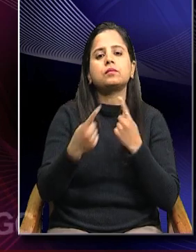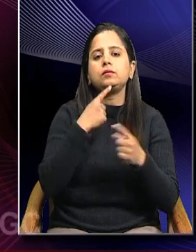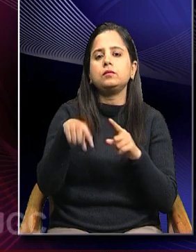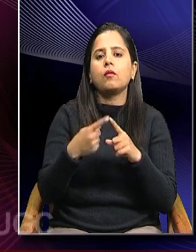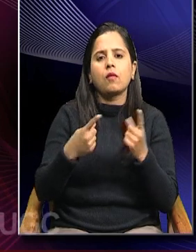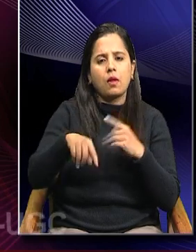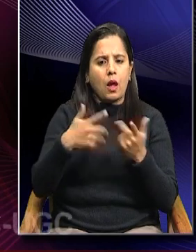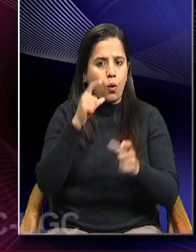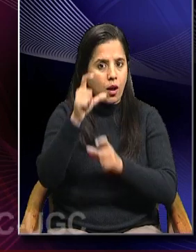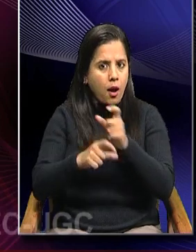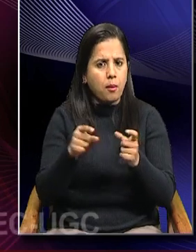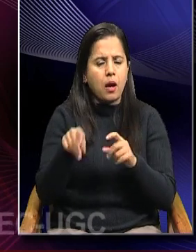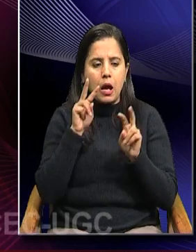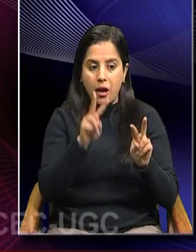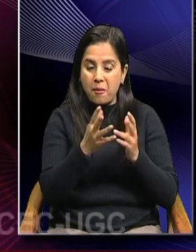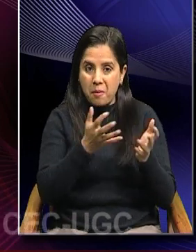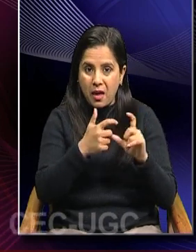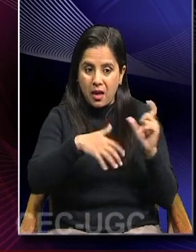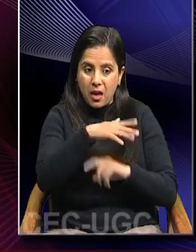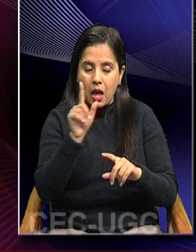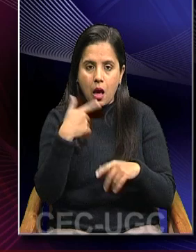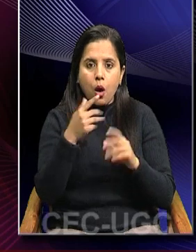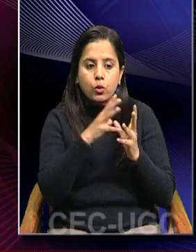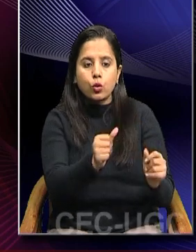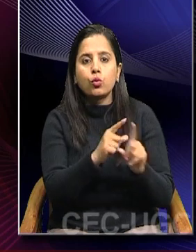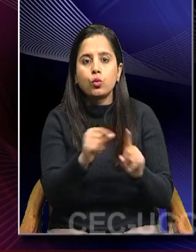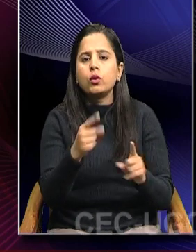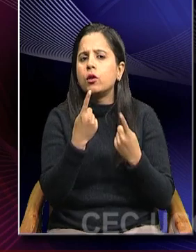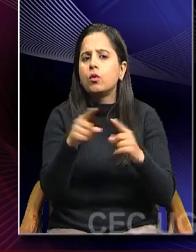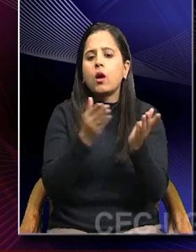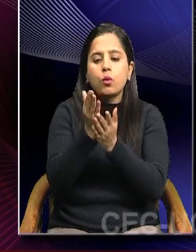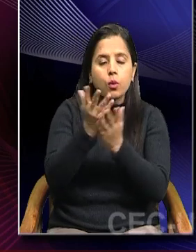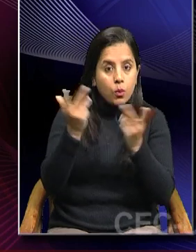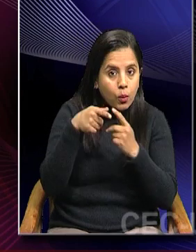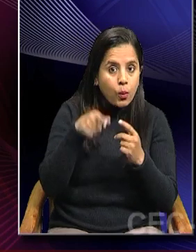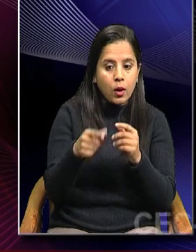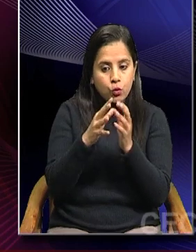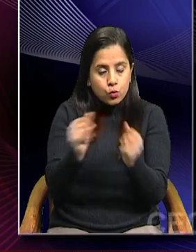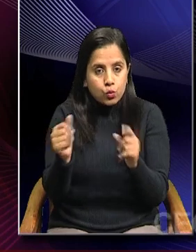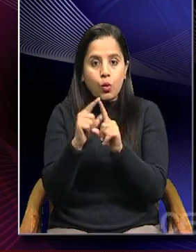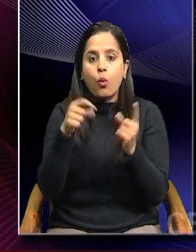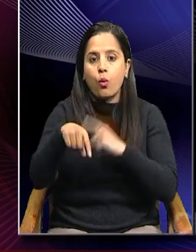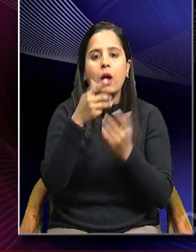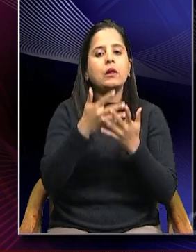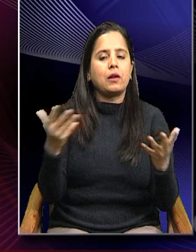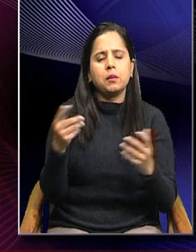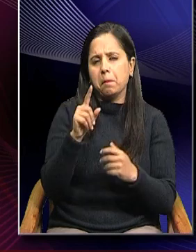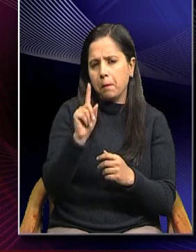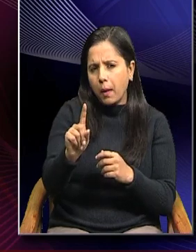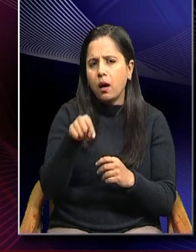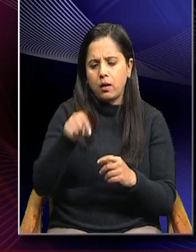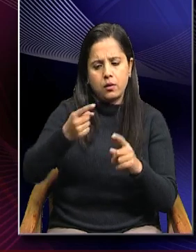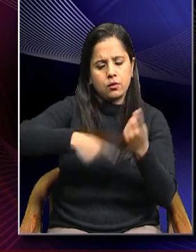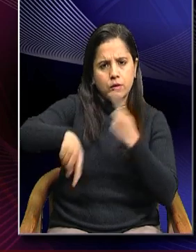how companies react to the marketing environment and what is the right way of dealing with these components. Although the